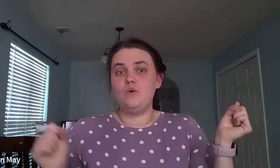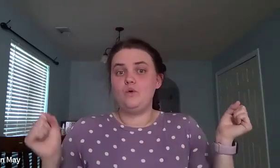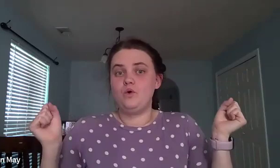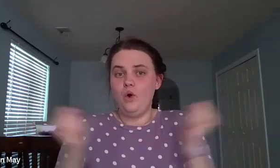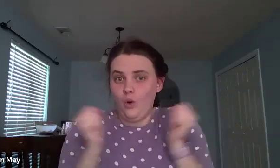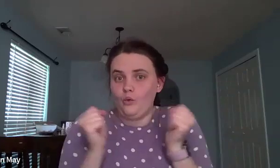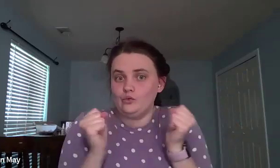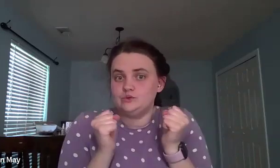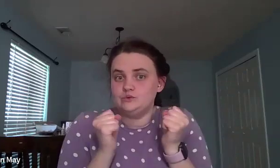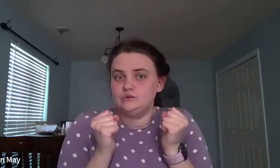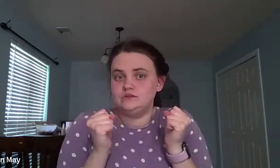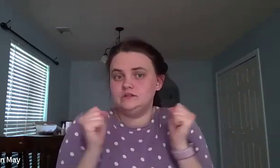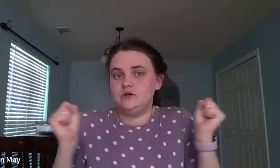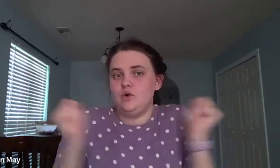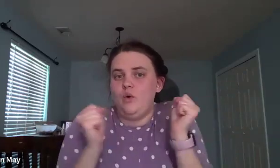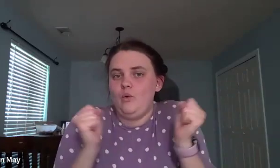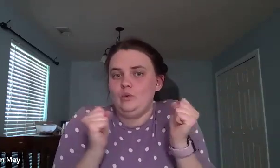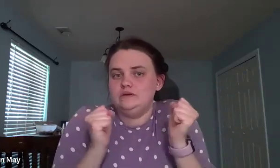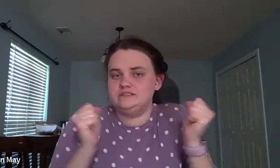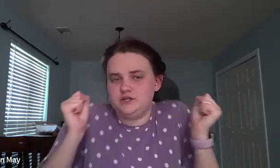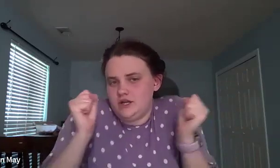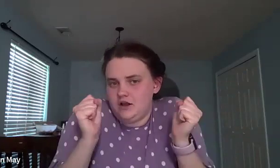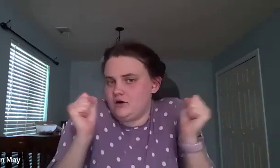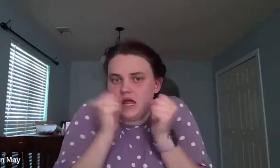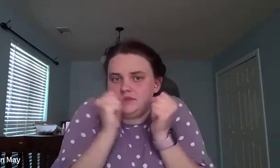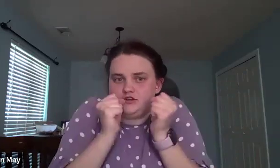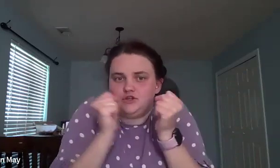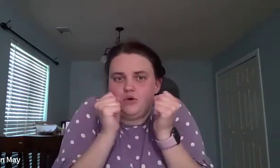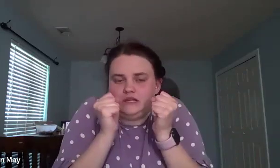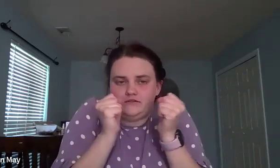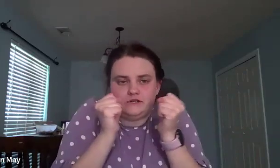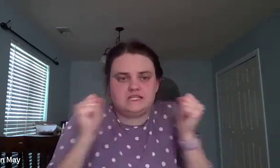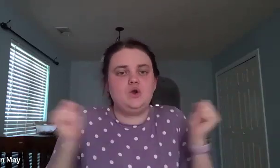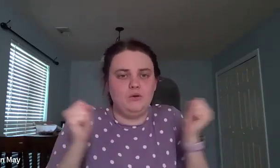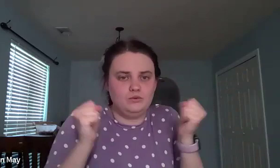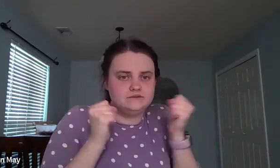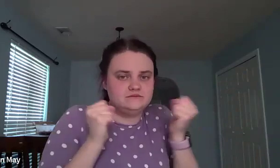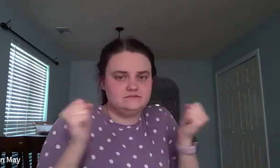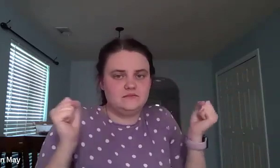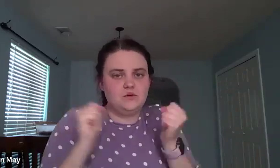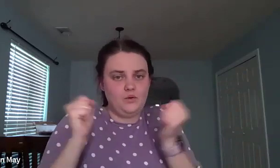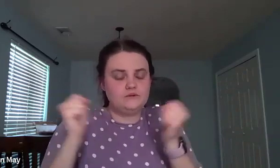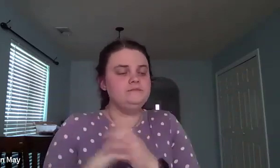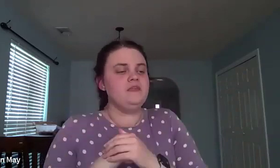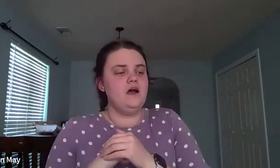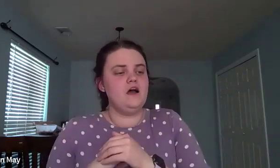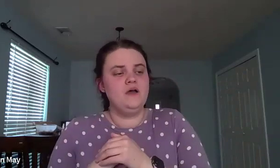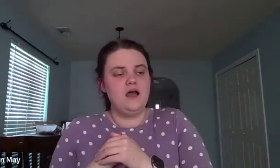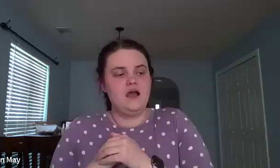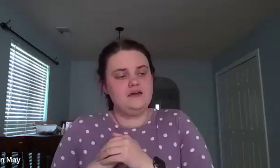So cold. Cold. It's like you kind of curl up, like you're so cold, like you're freezing. Cold. Cold. I have